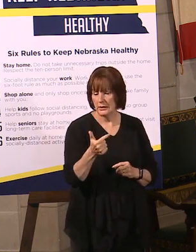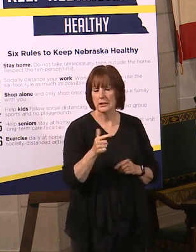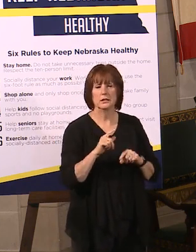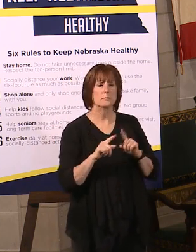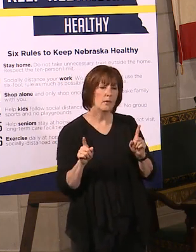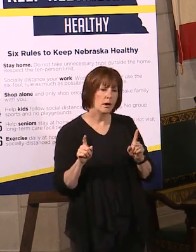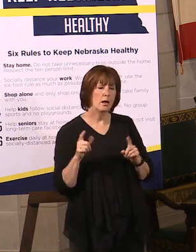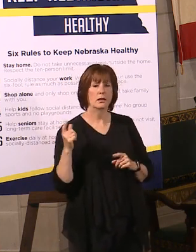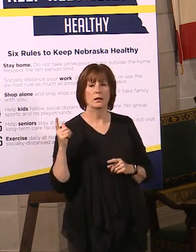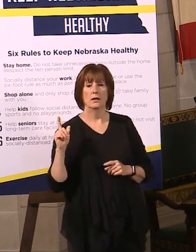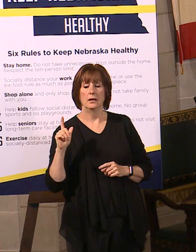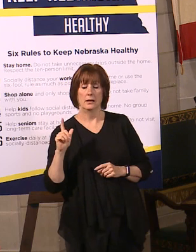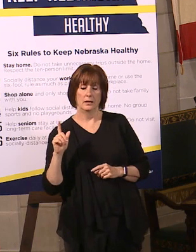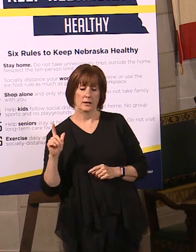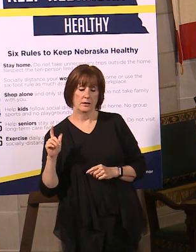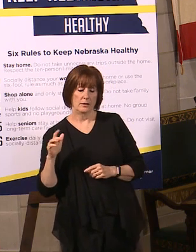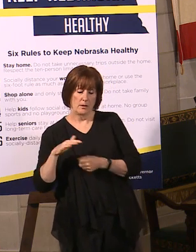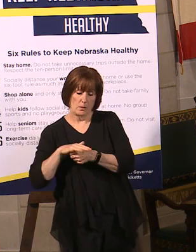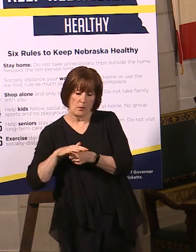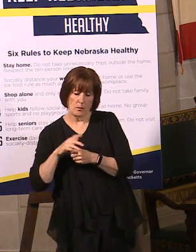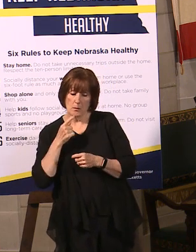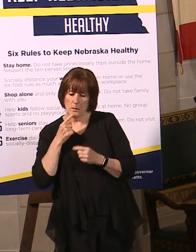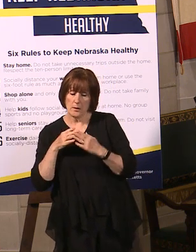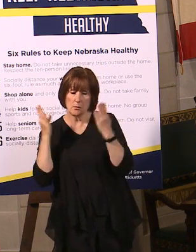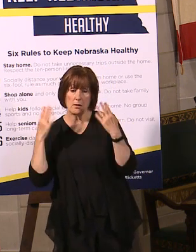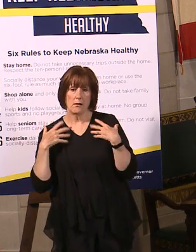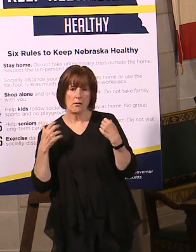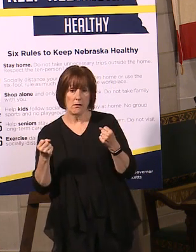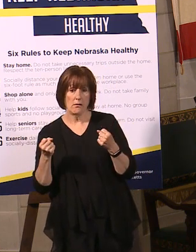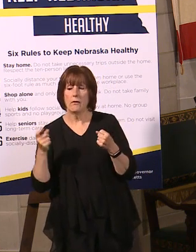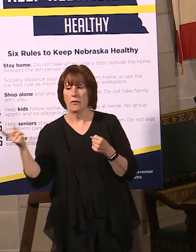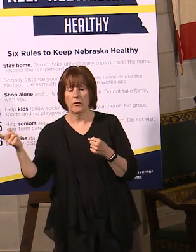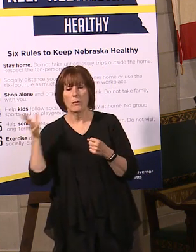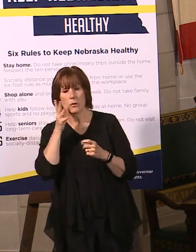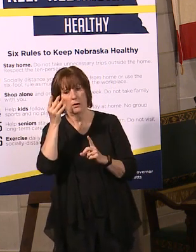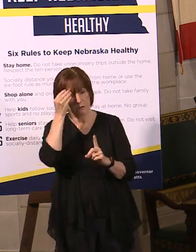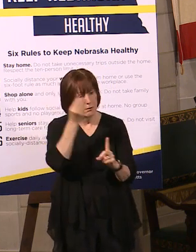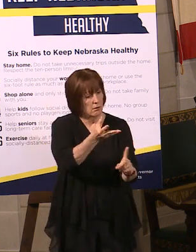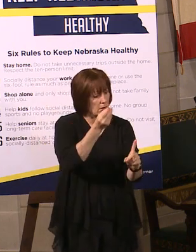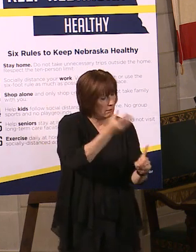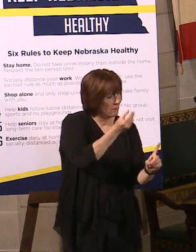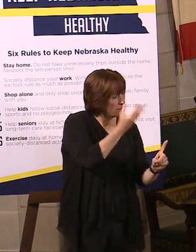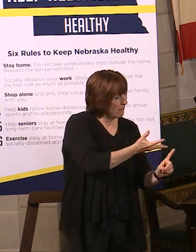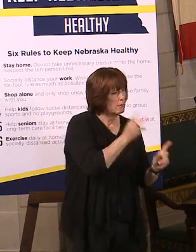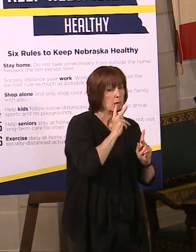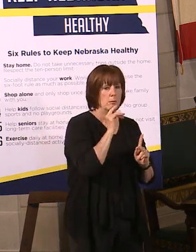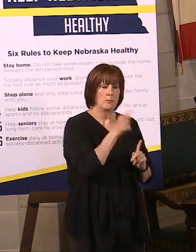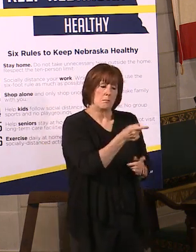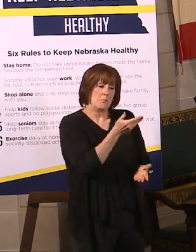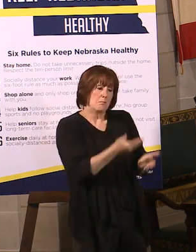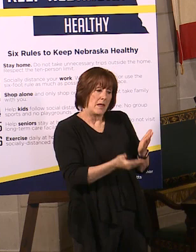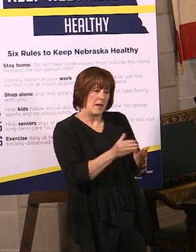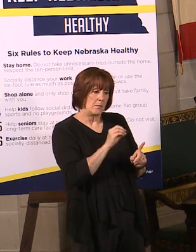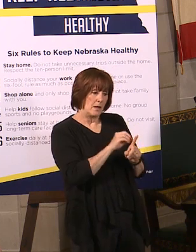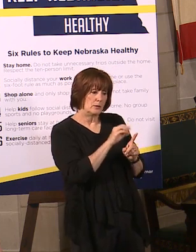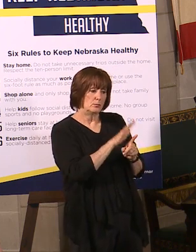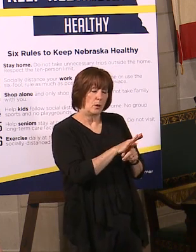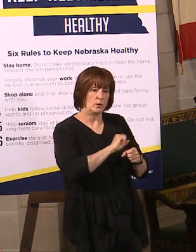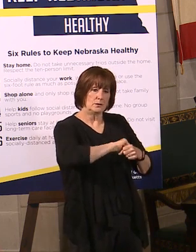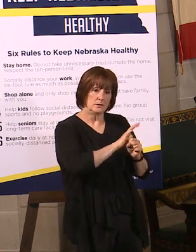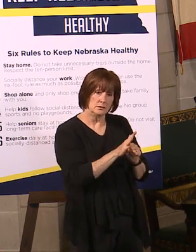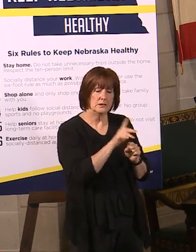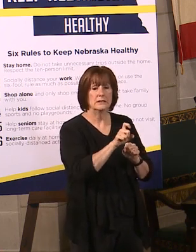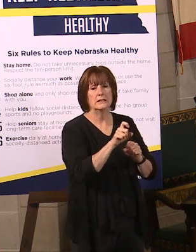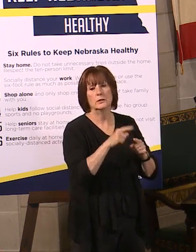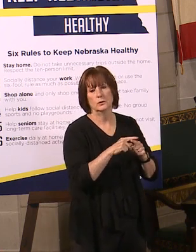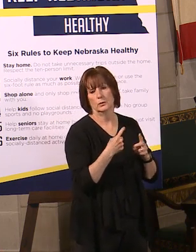local public health department is the ones who's actually doing that and informing people that they may have been exposed and that they need to quarantine. Alexandra from